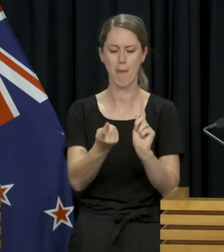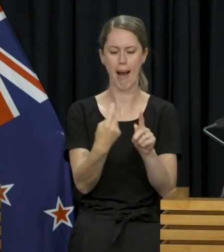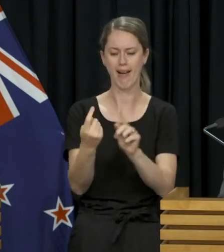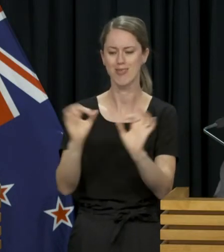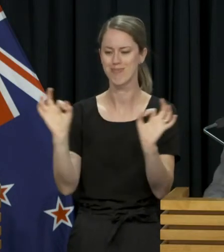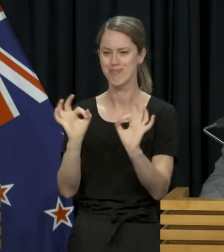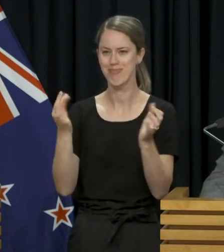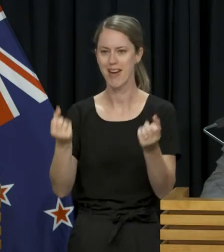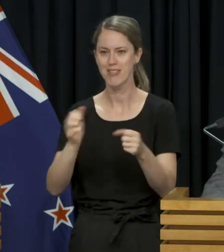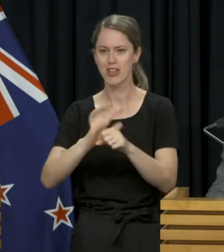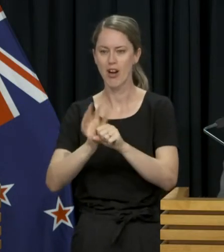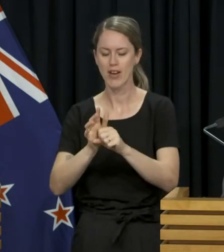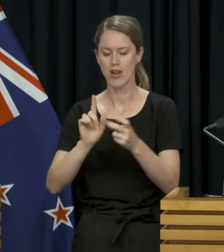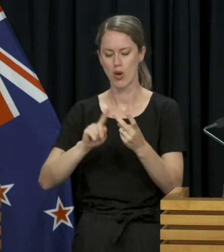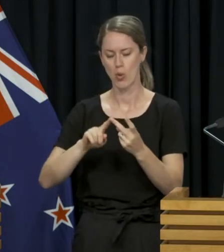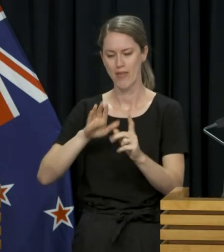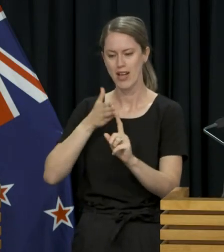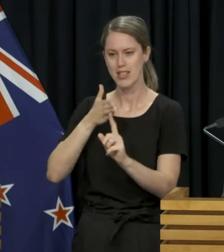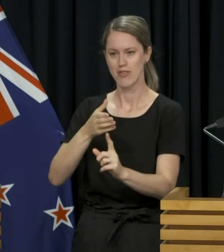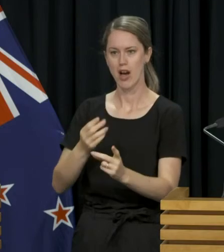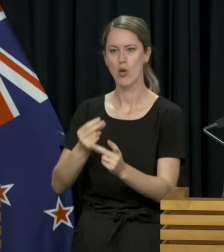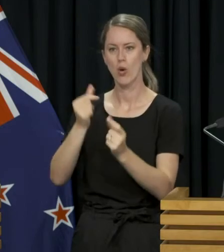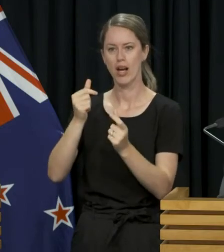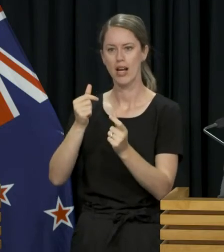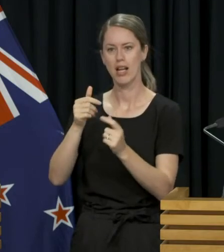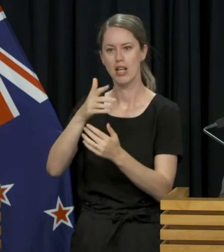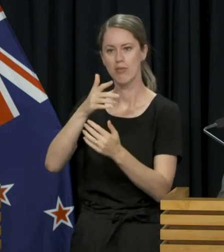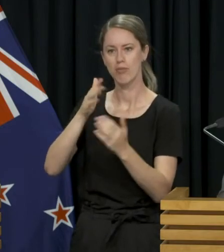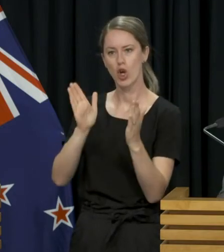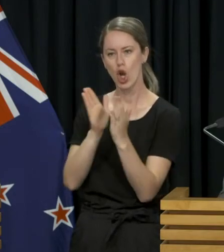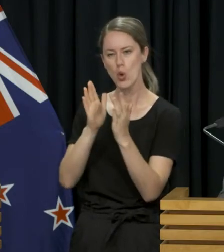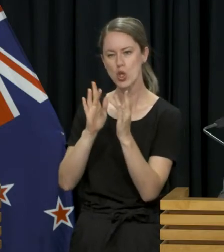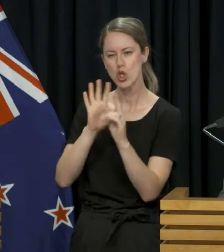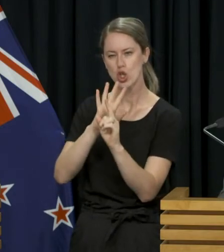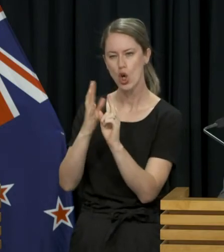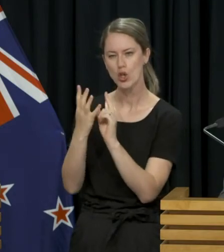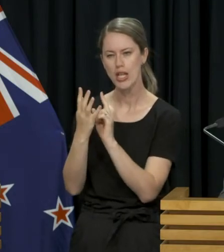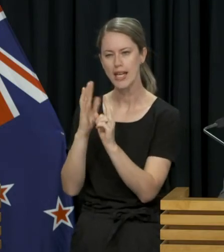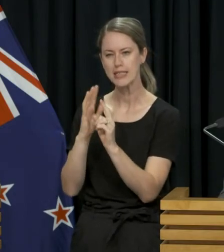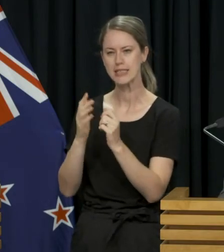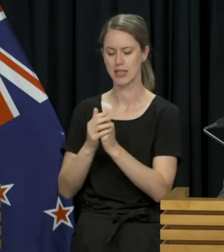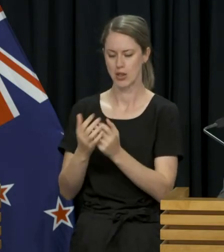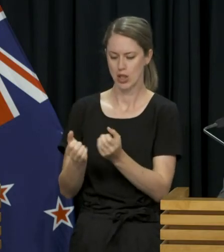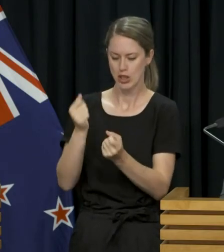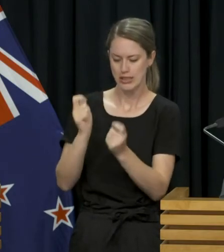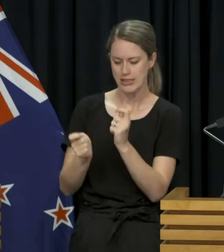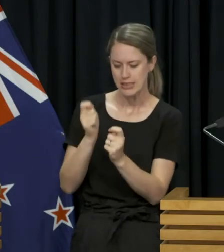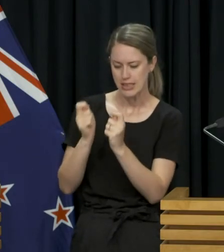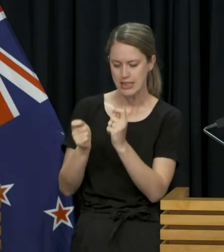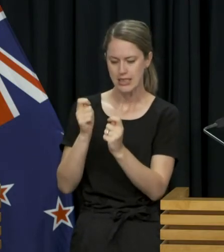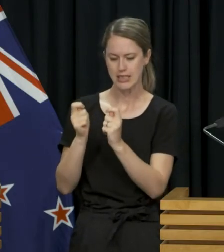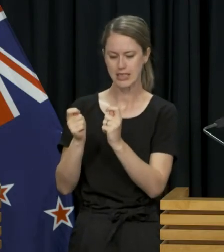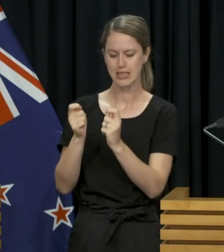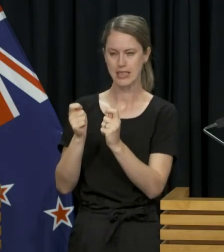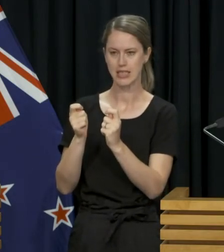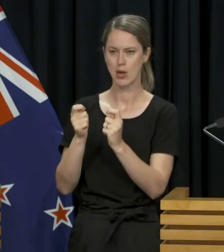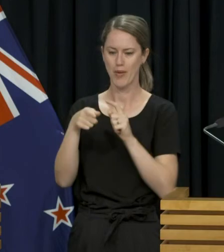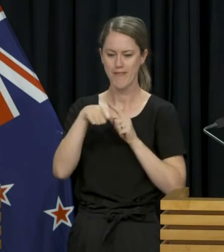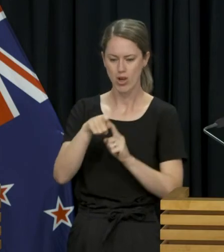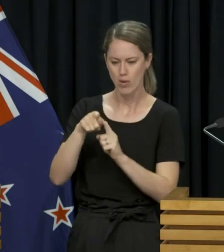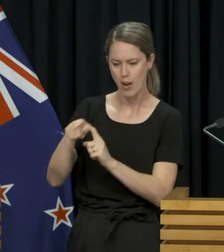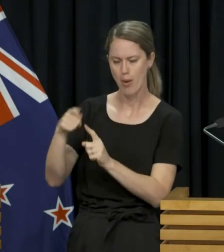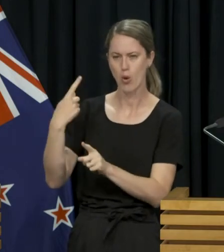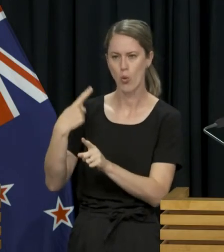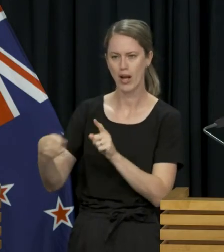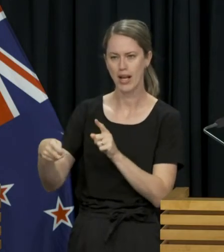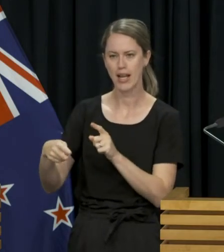able to identify the close contacts and so on, and get testing and the track and trace system